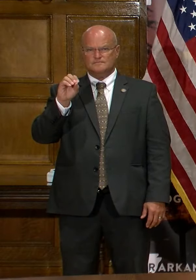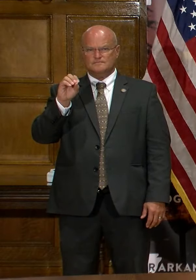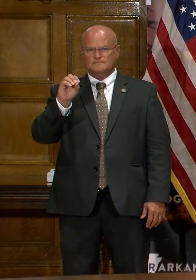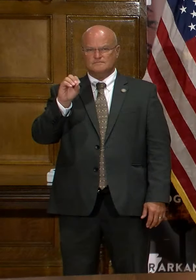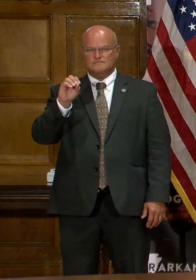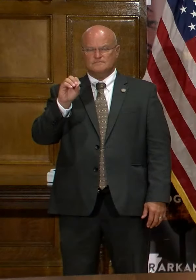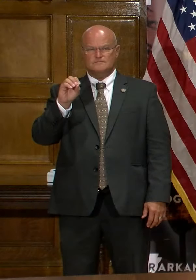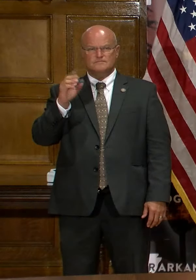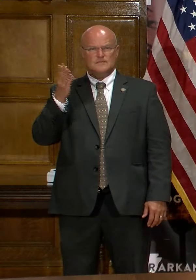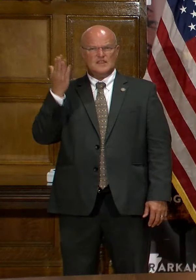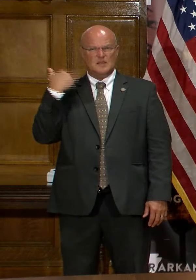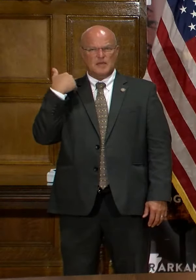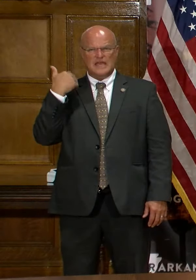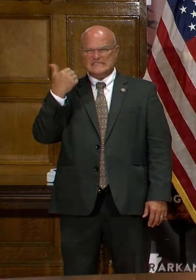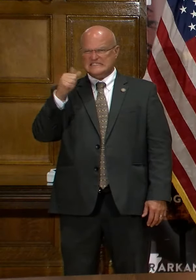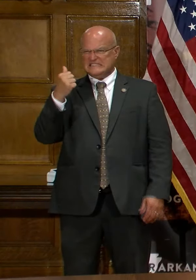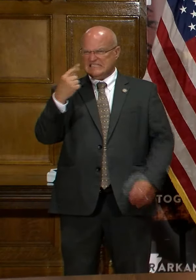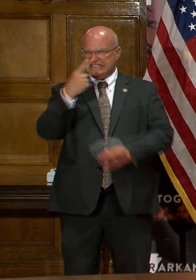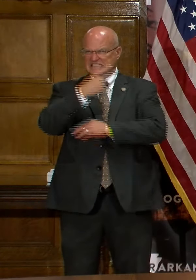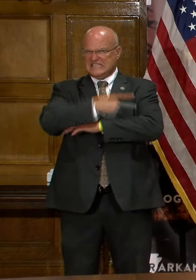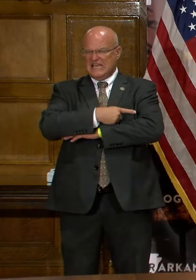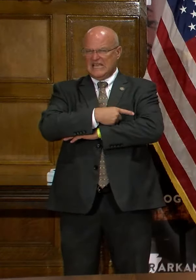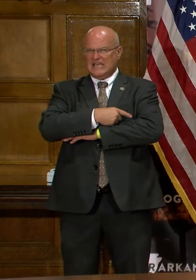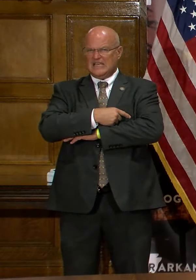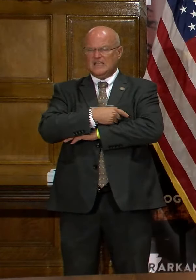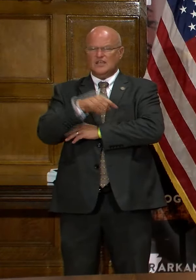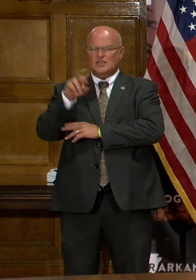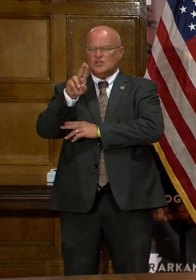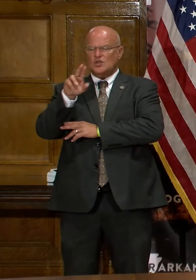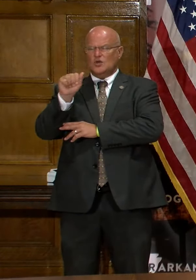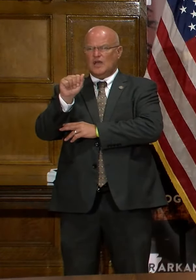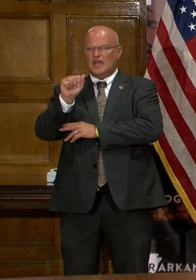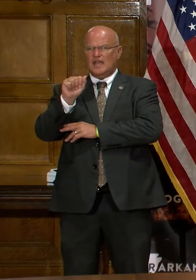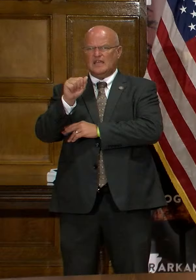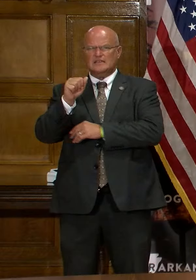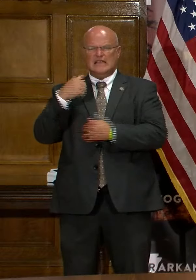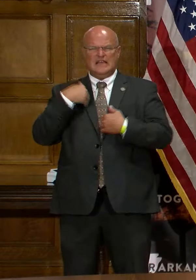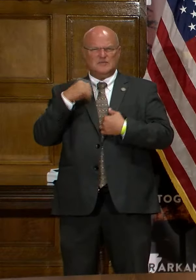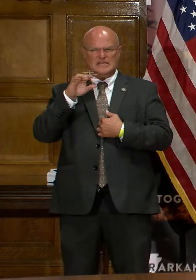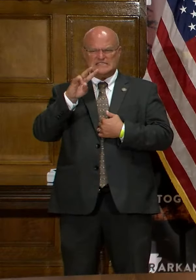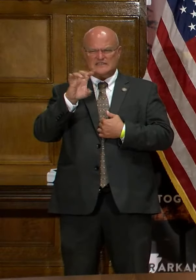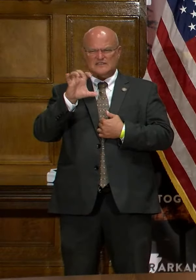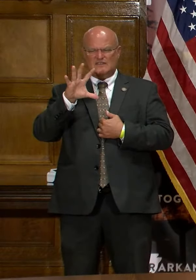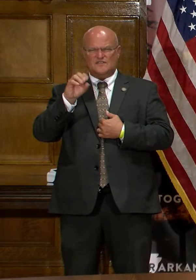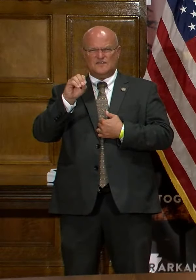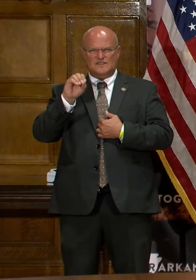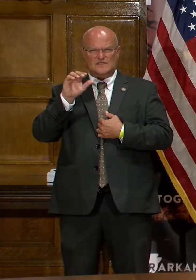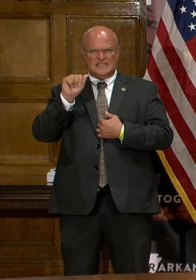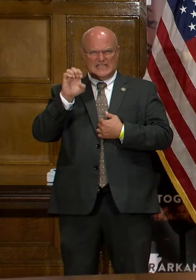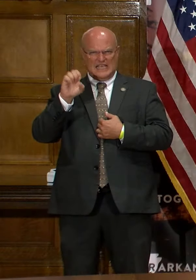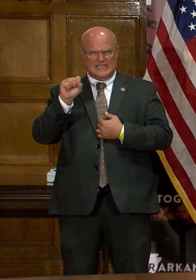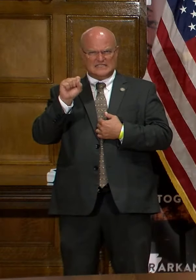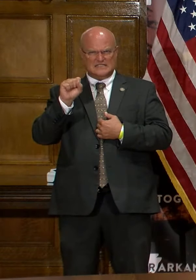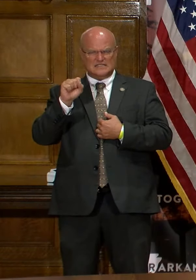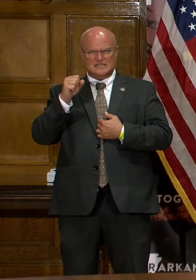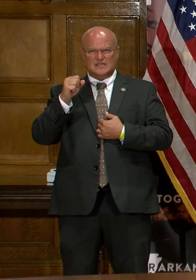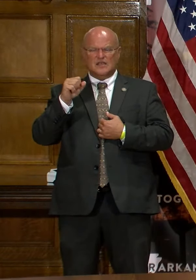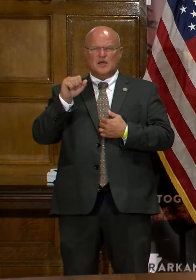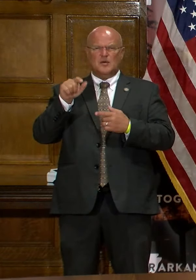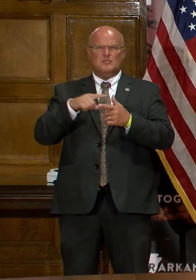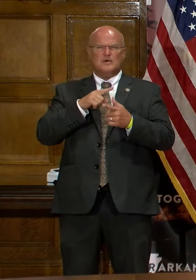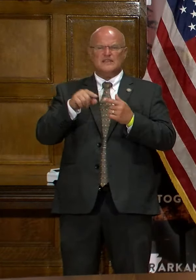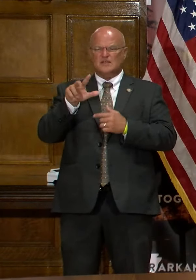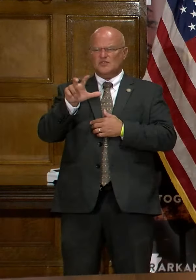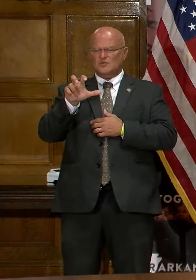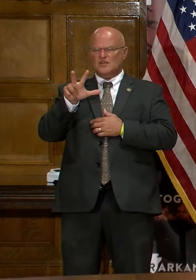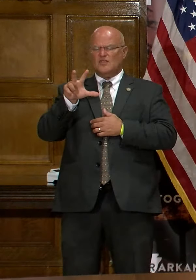Over the past 10 days, the U of A has reported about 750 cases of COVID-19, but then it says there's about 330